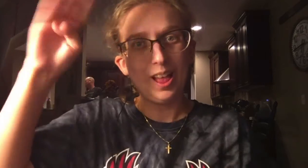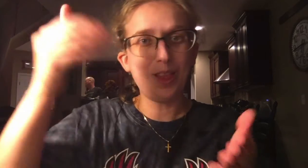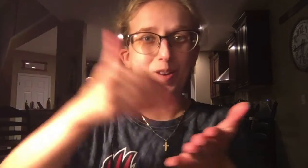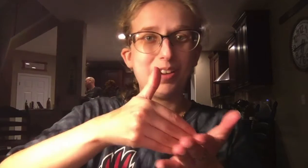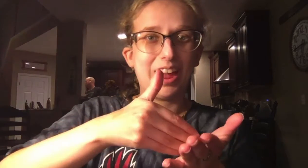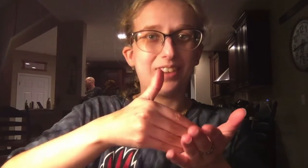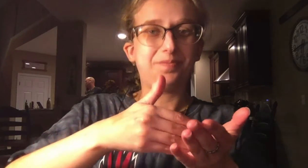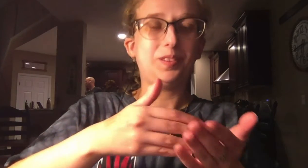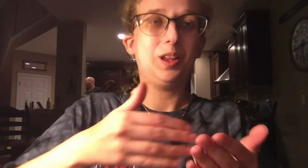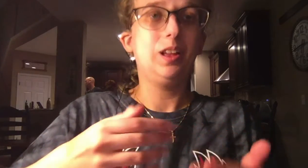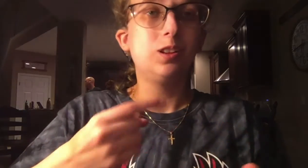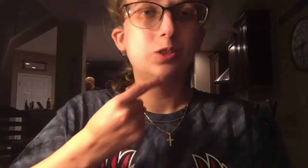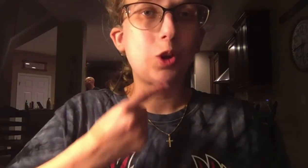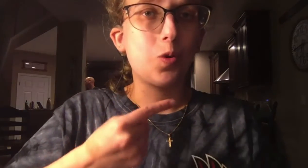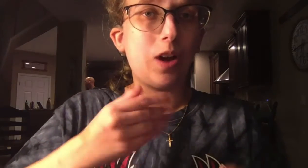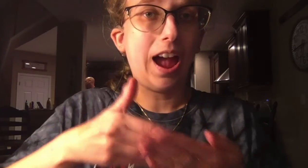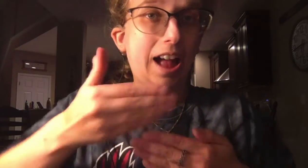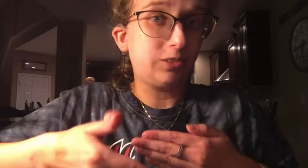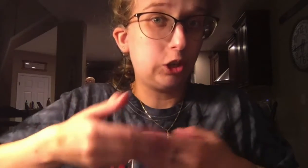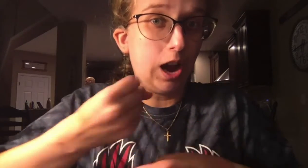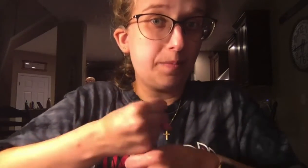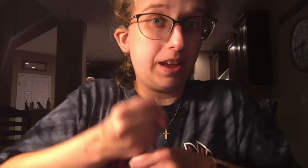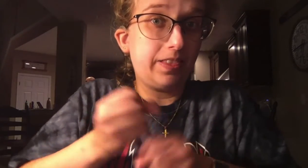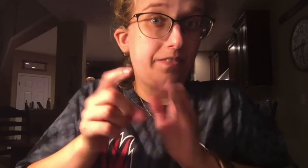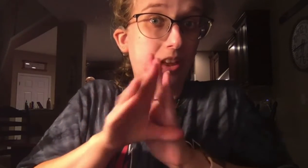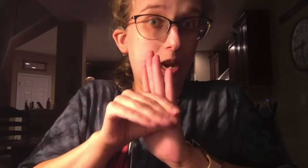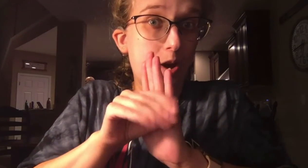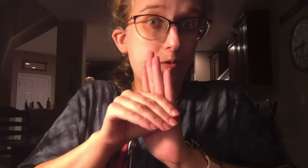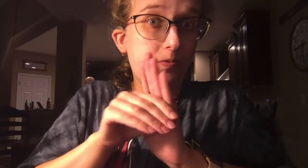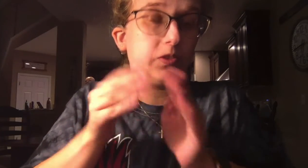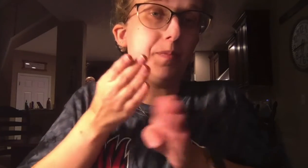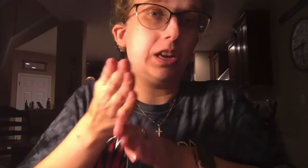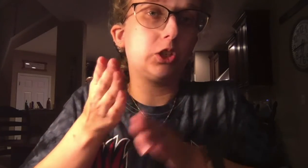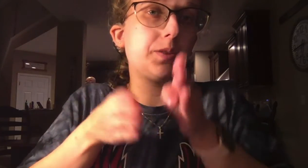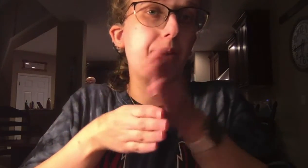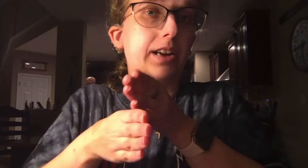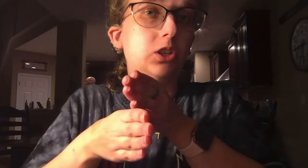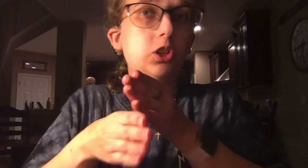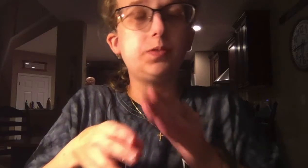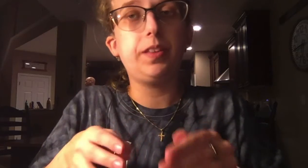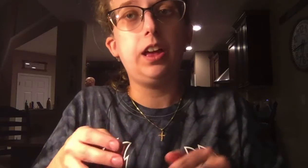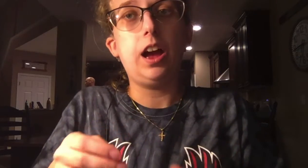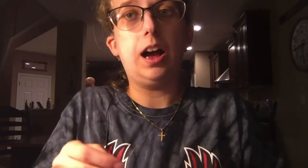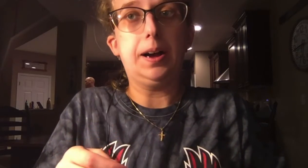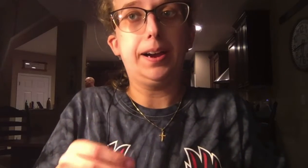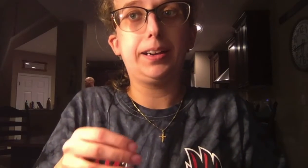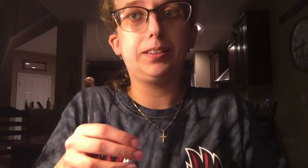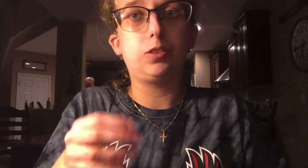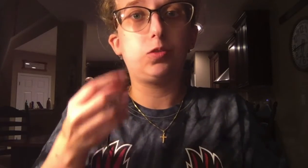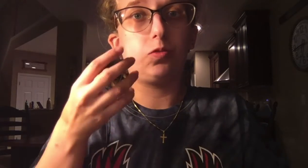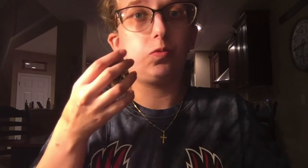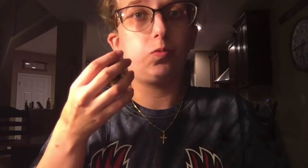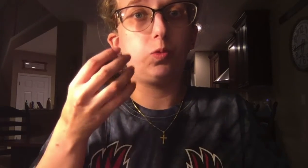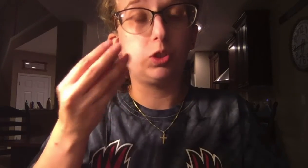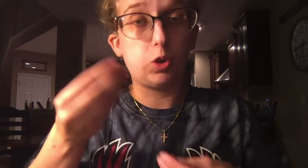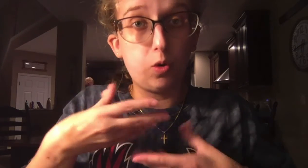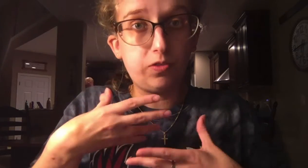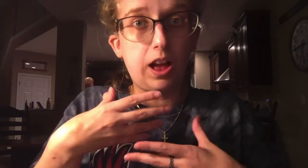Hello again. So after I made the video for majors and minors, I was notified